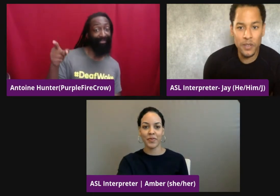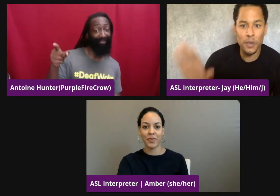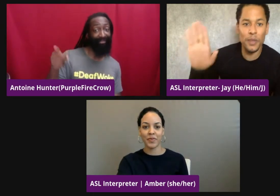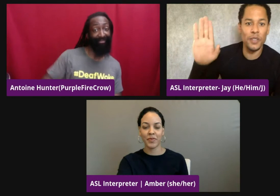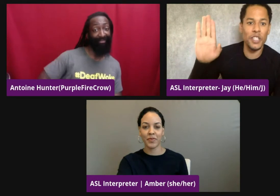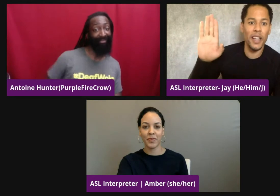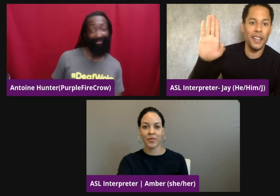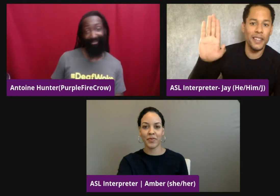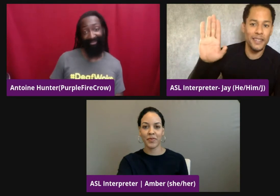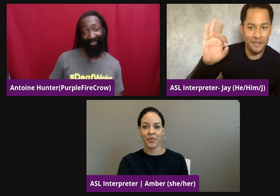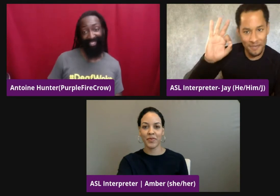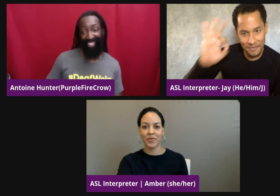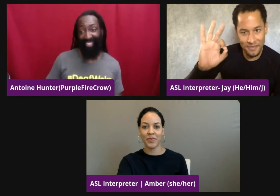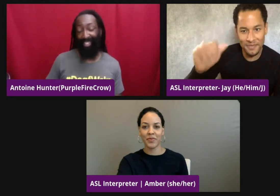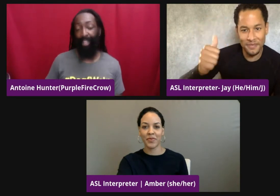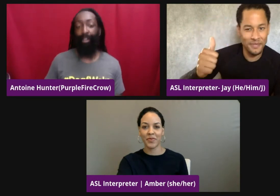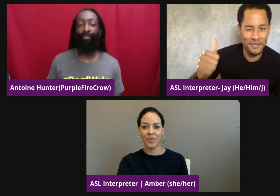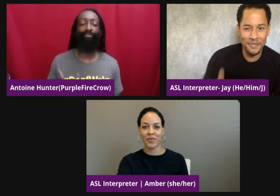My other interpreter, Jay.